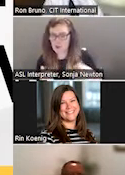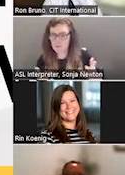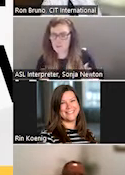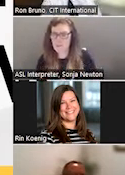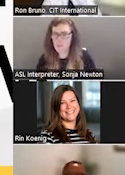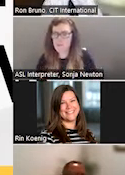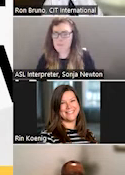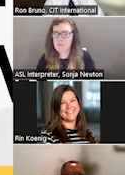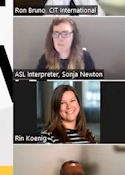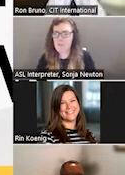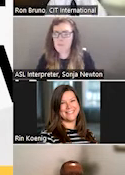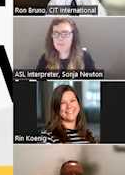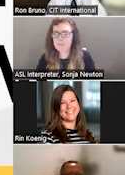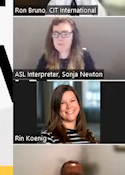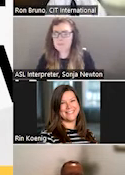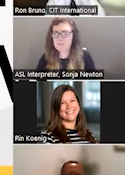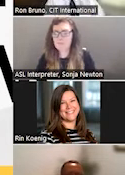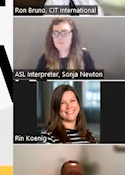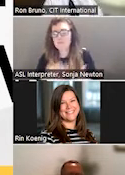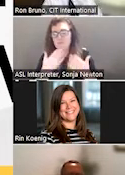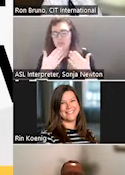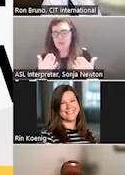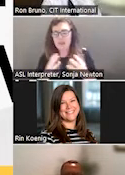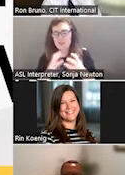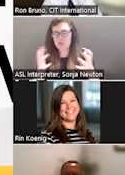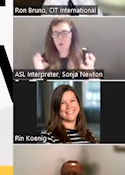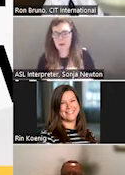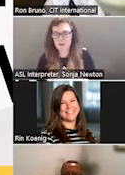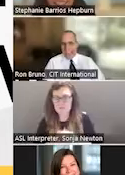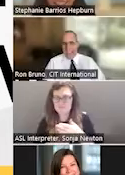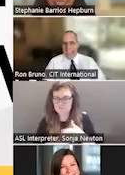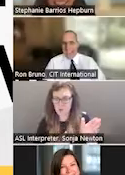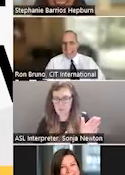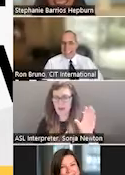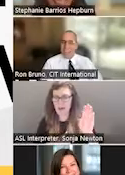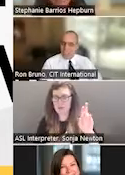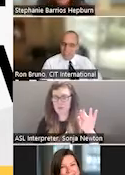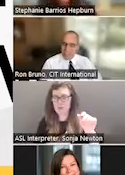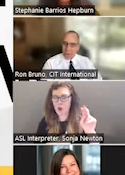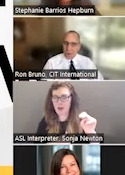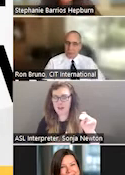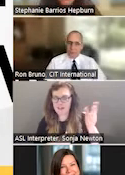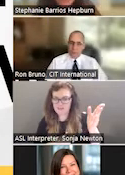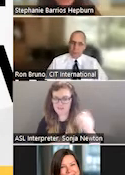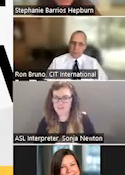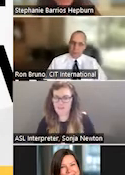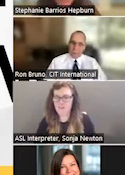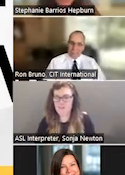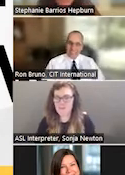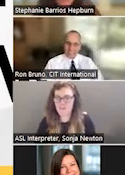out? Thank you so much. We'll send it back to you, Ron. Send it back to you, Brian. Thank you. I appreciate the